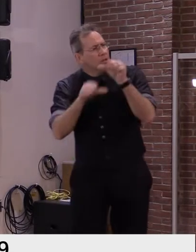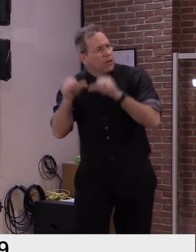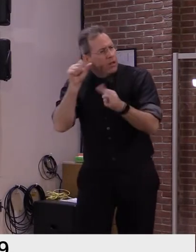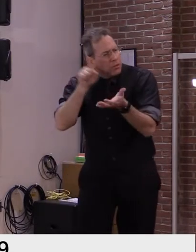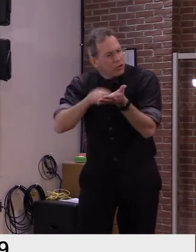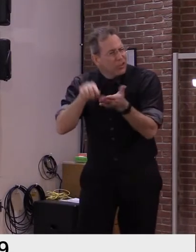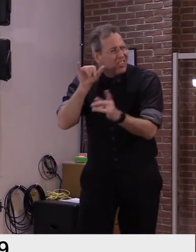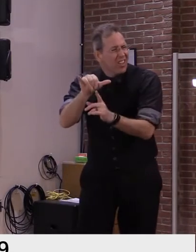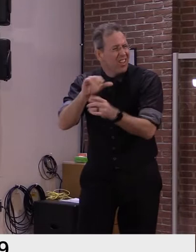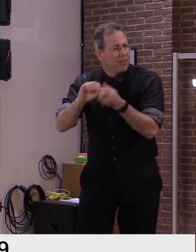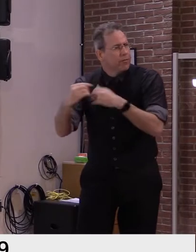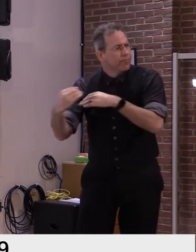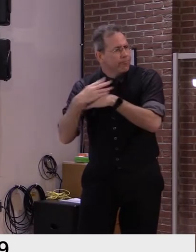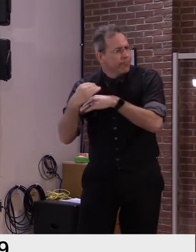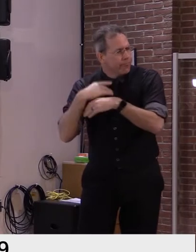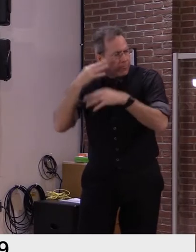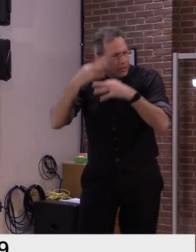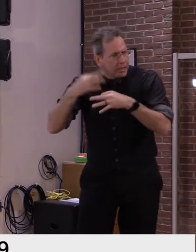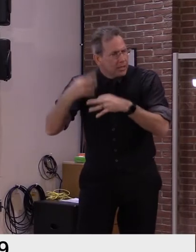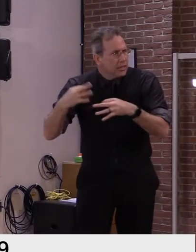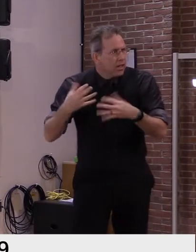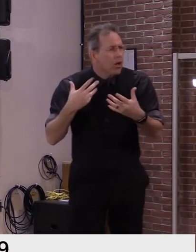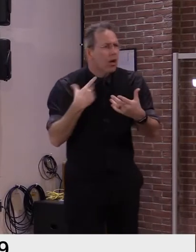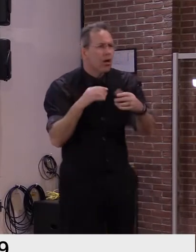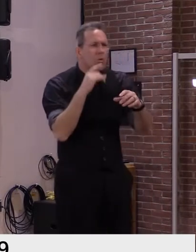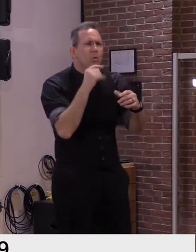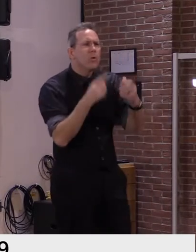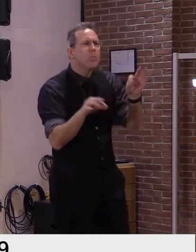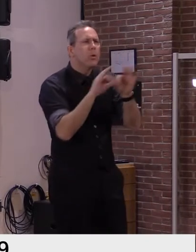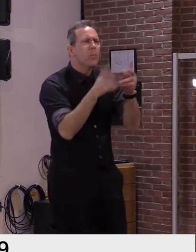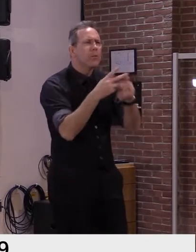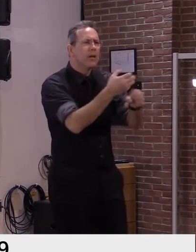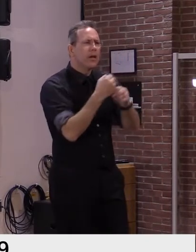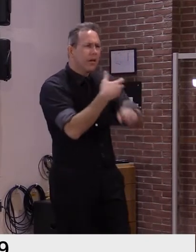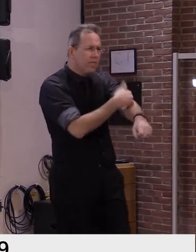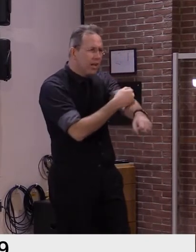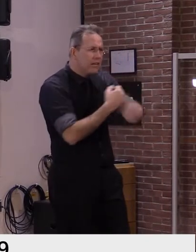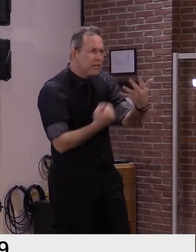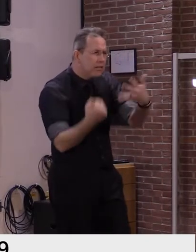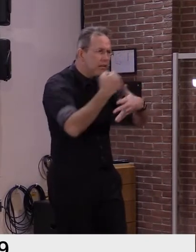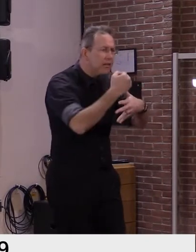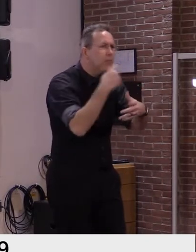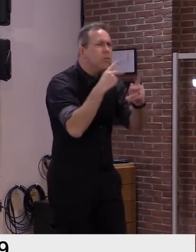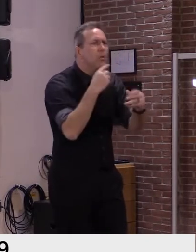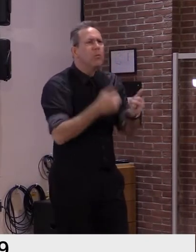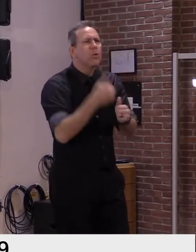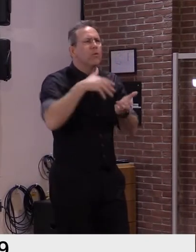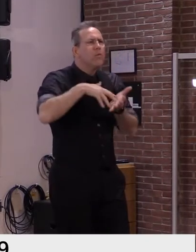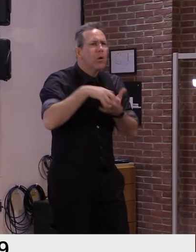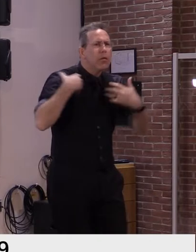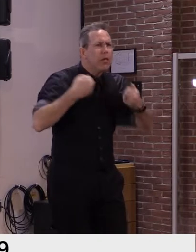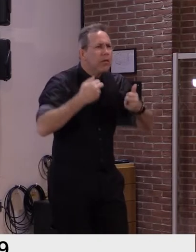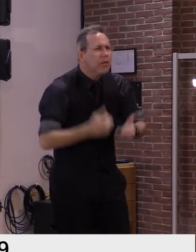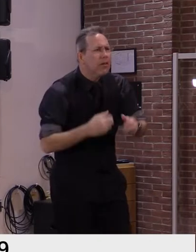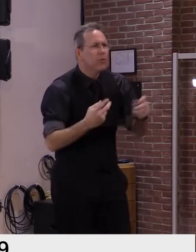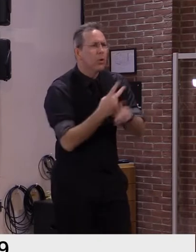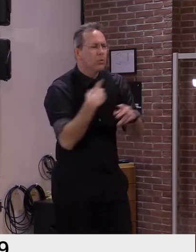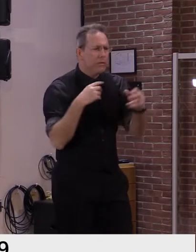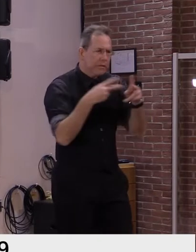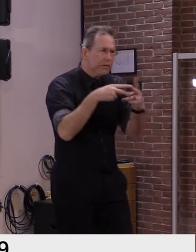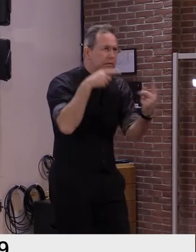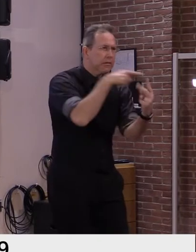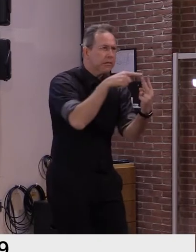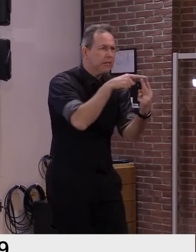most vulnerable and preserve life, which will allow us to get back to some sense